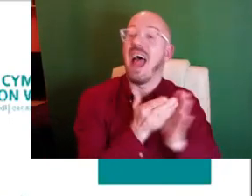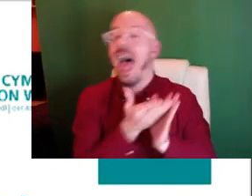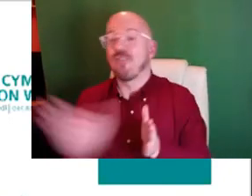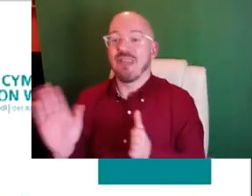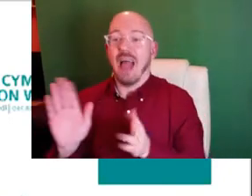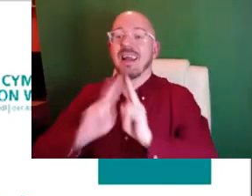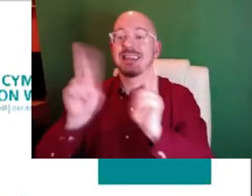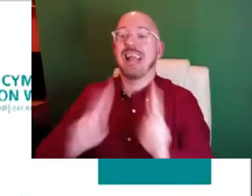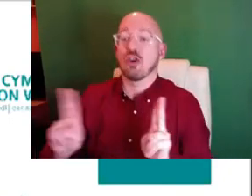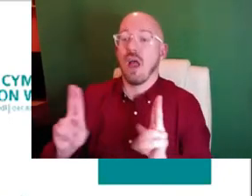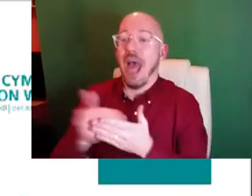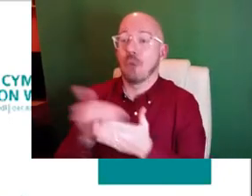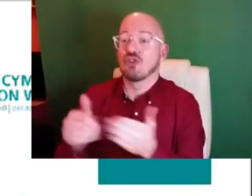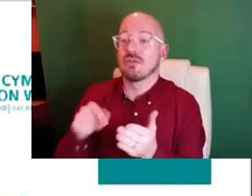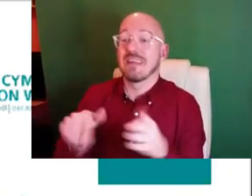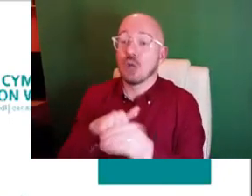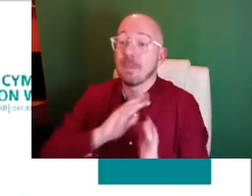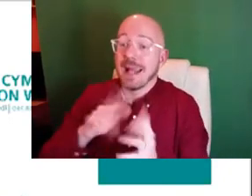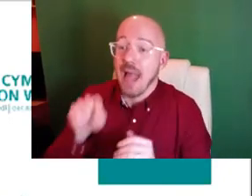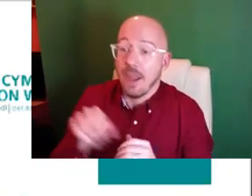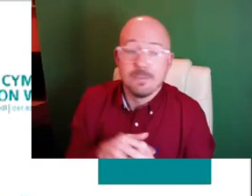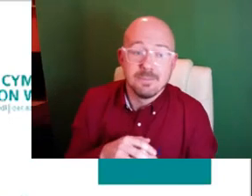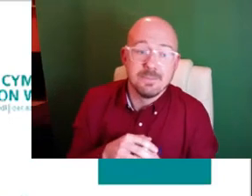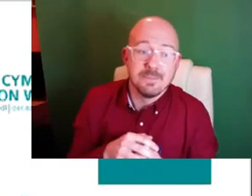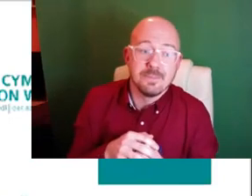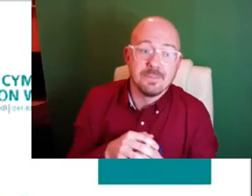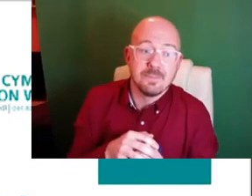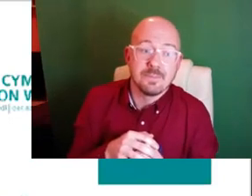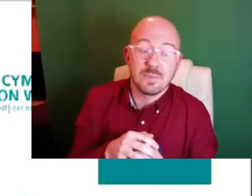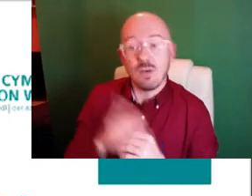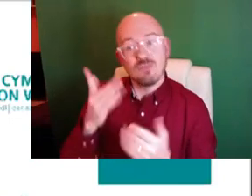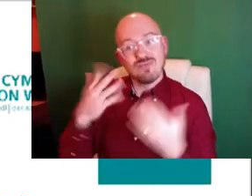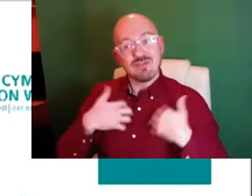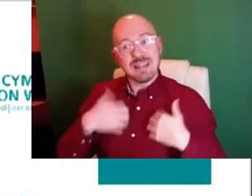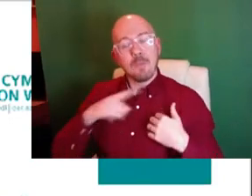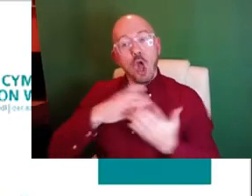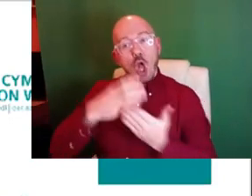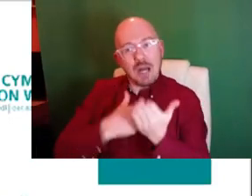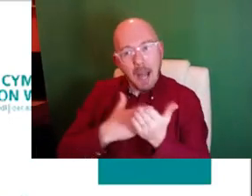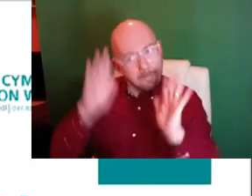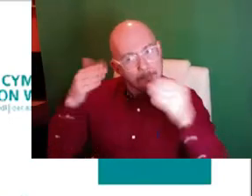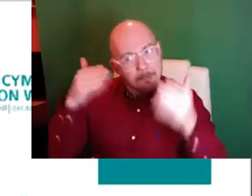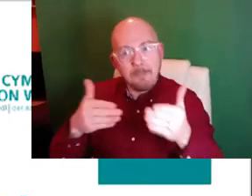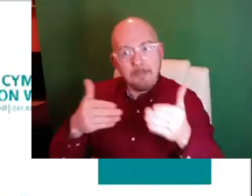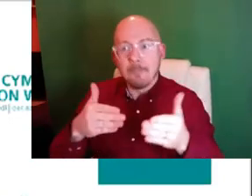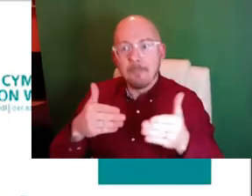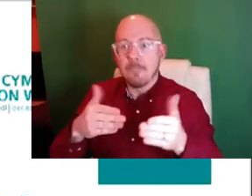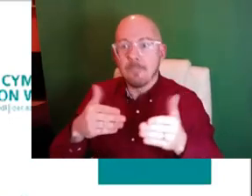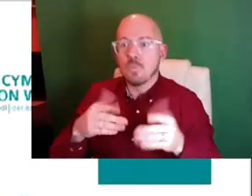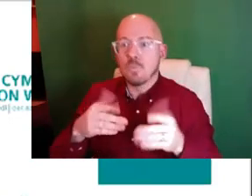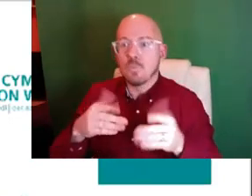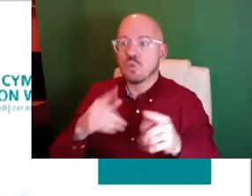ideology. In the curriculum for Wales, they talk about English and Welsh, and all other languages are referred to as international